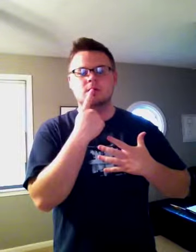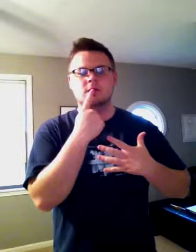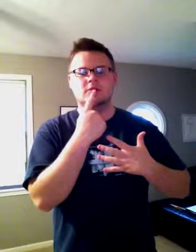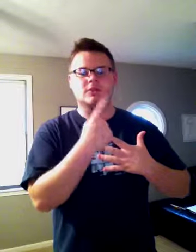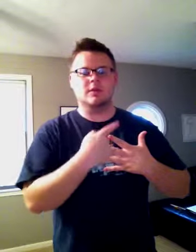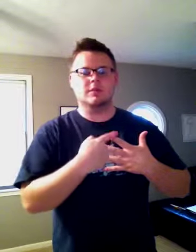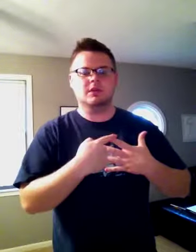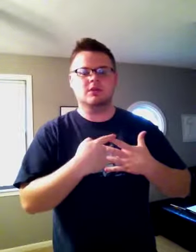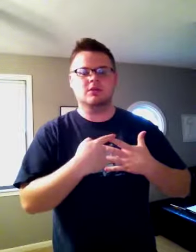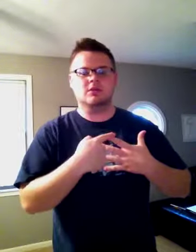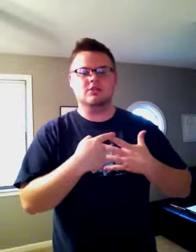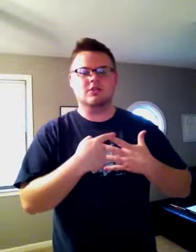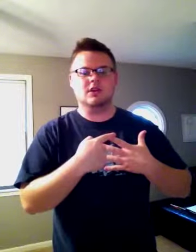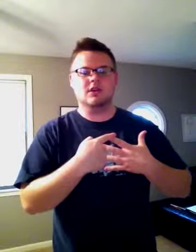touch your lip, touch your finger.